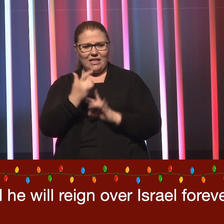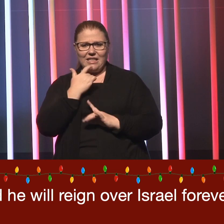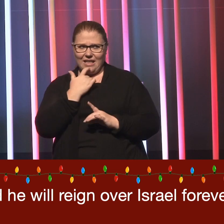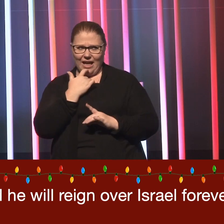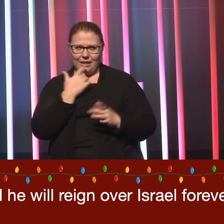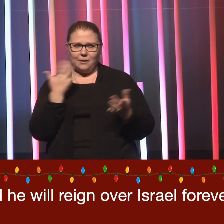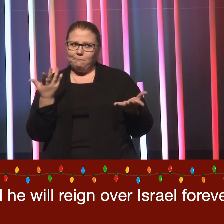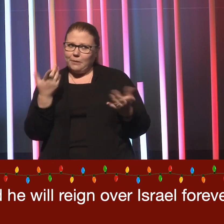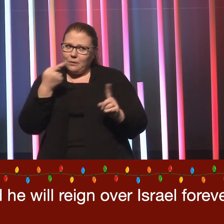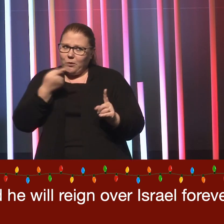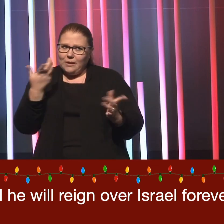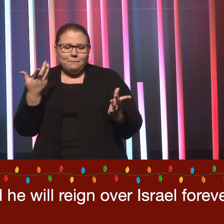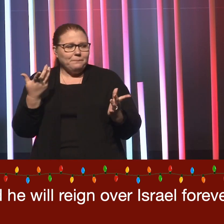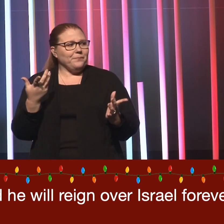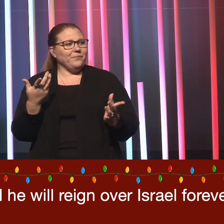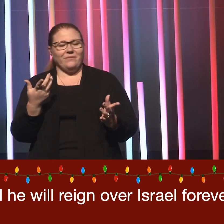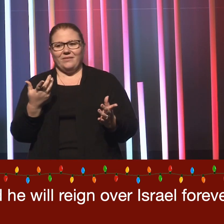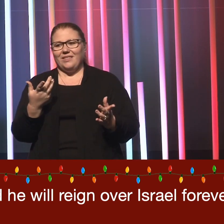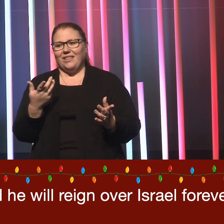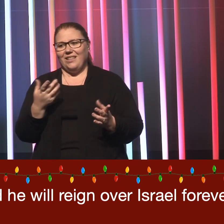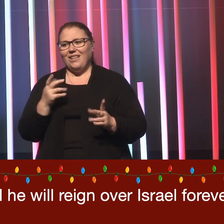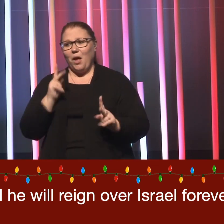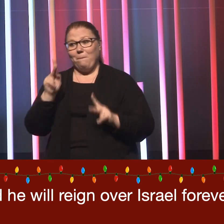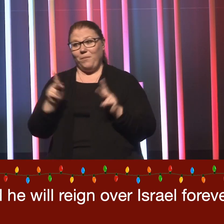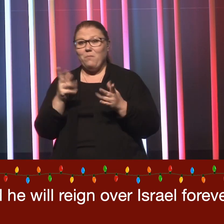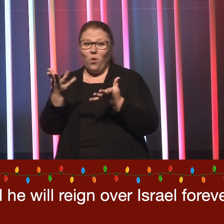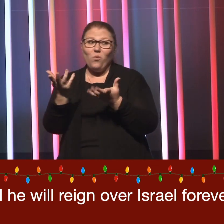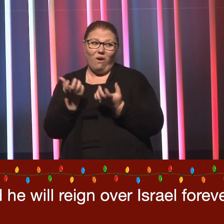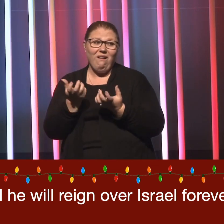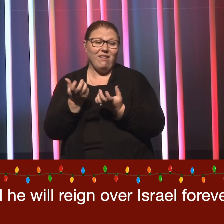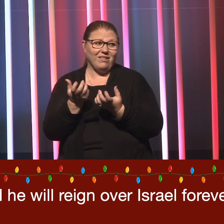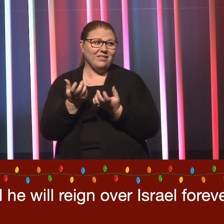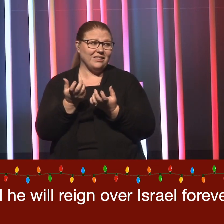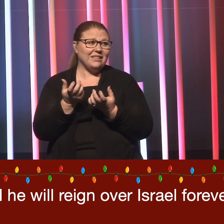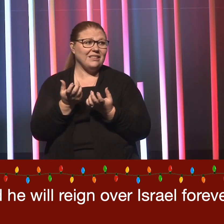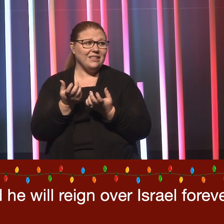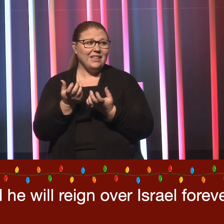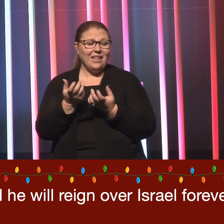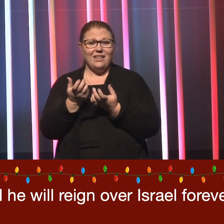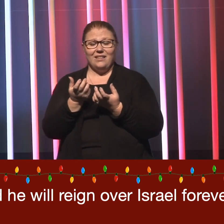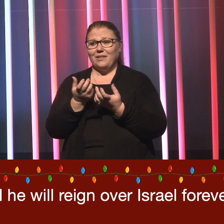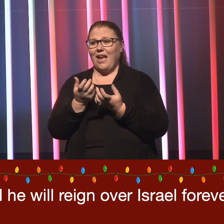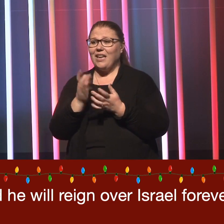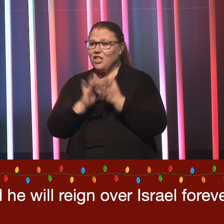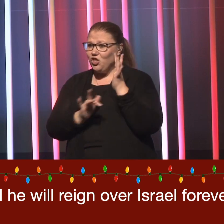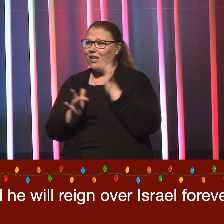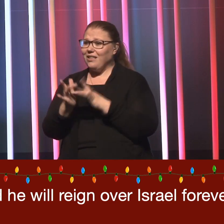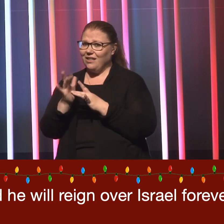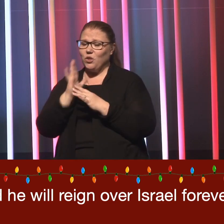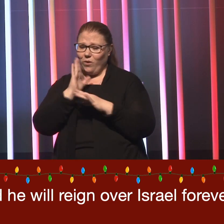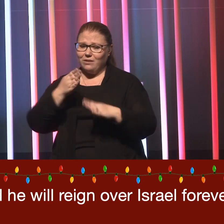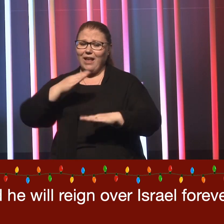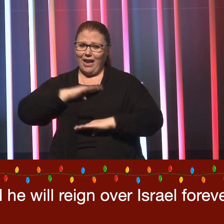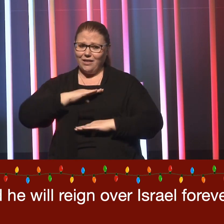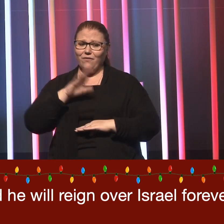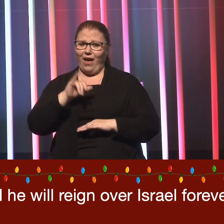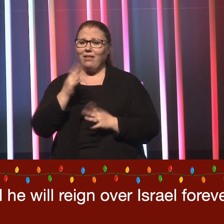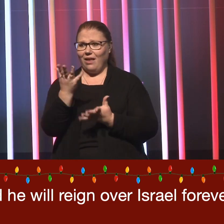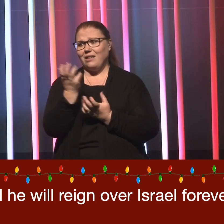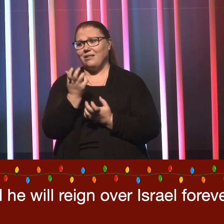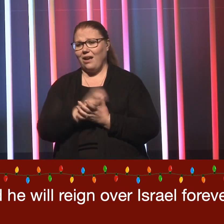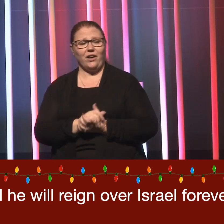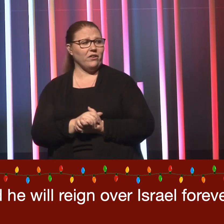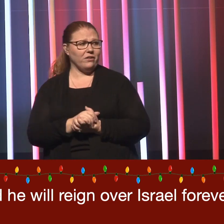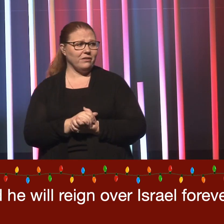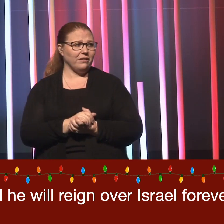deal. There's a longing within our people, and Jesus is the fulfillment of that deep